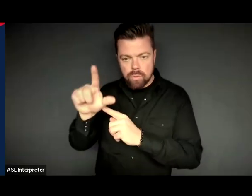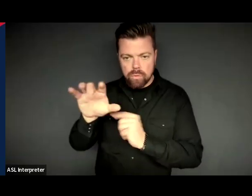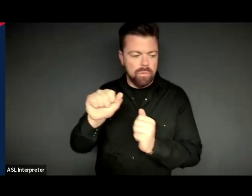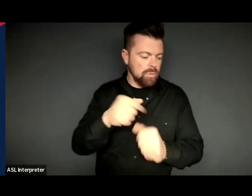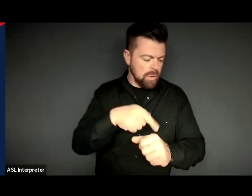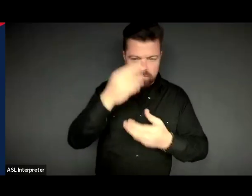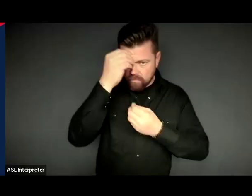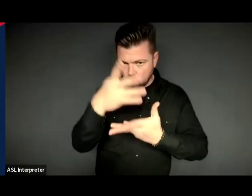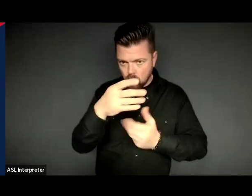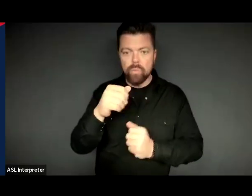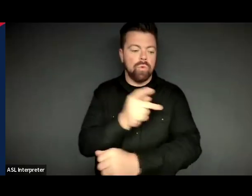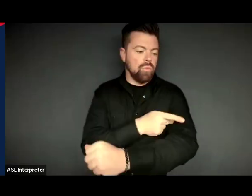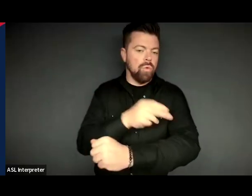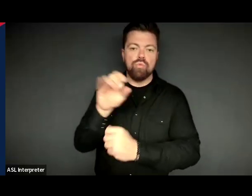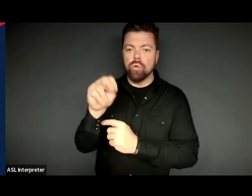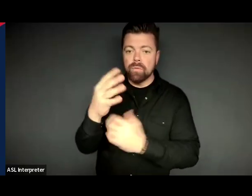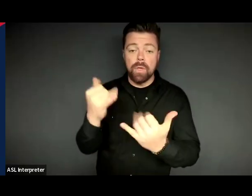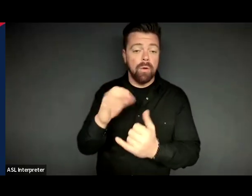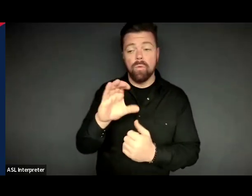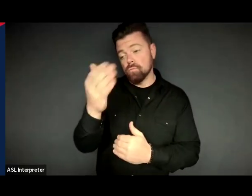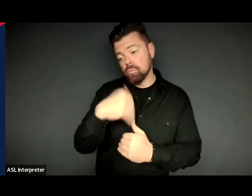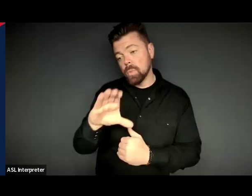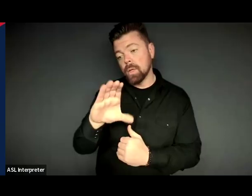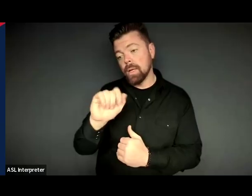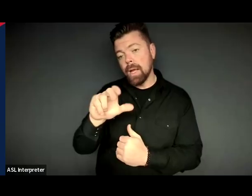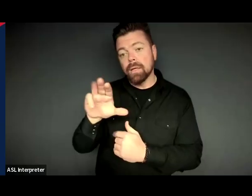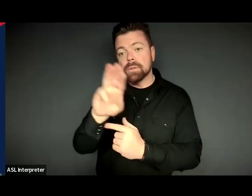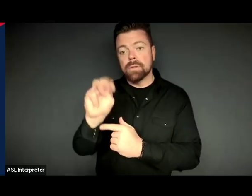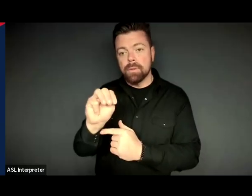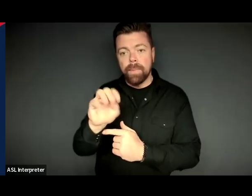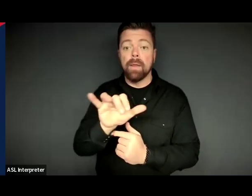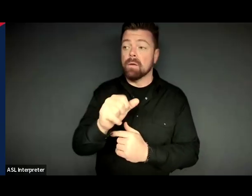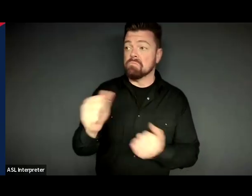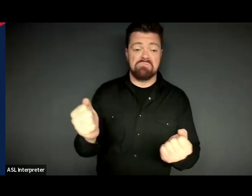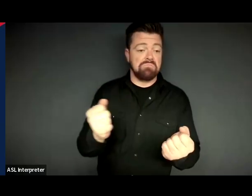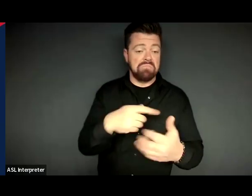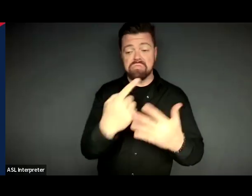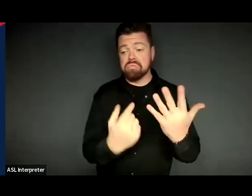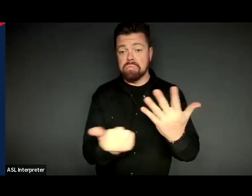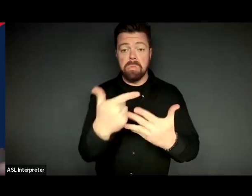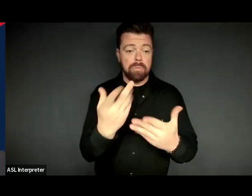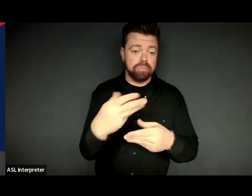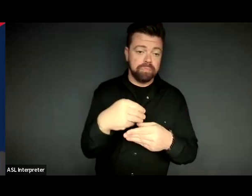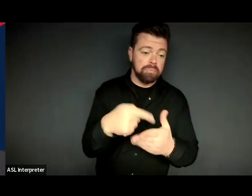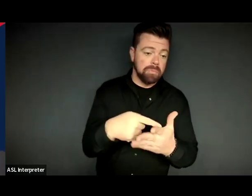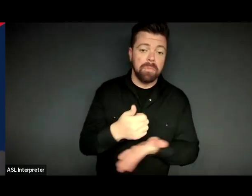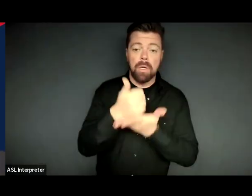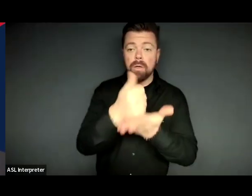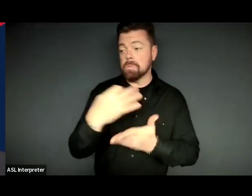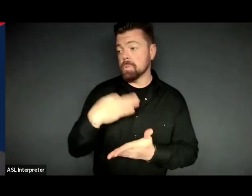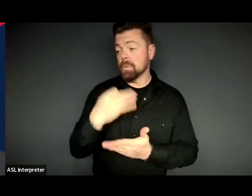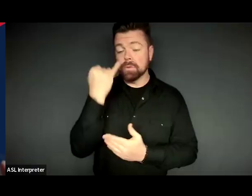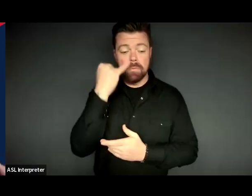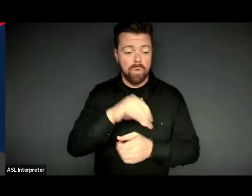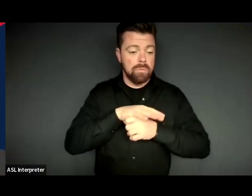is, what your calcium level currently is. All these kind of things will help. If you have a pressure injury, you're going to